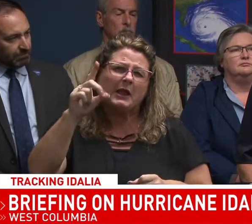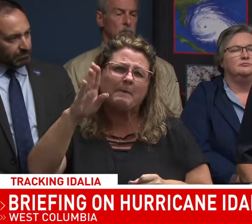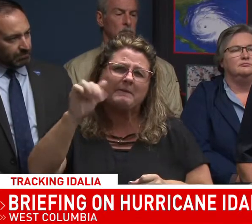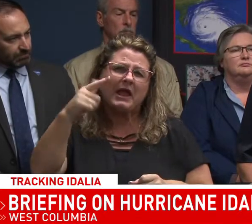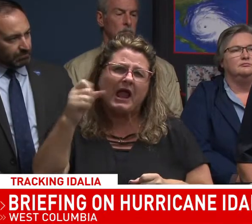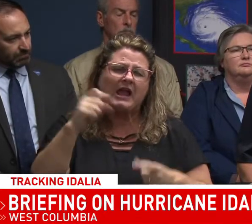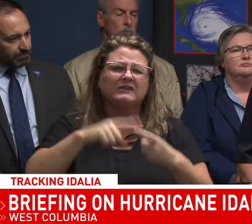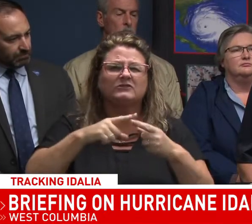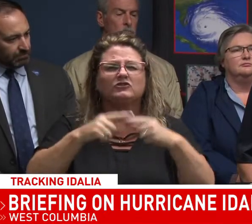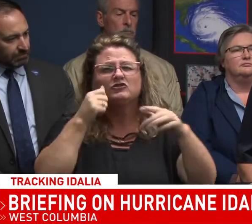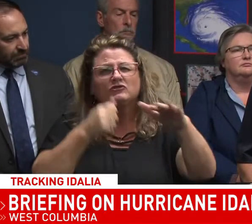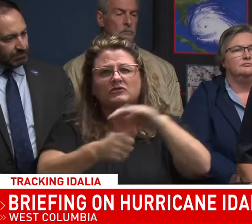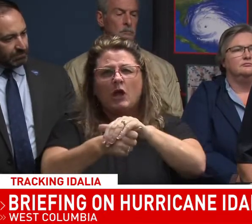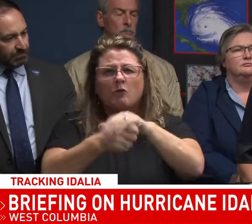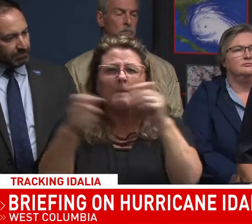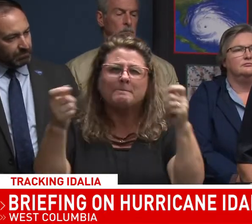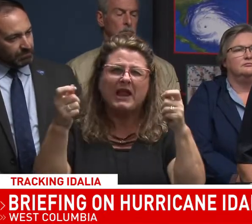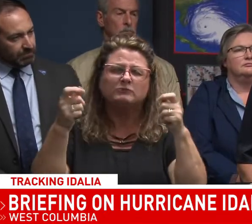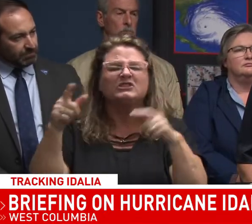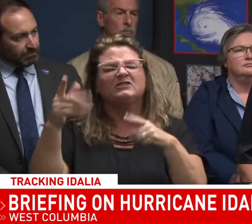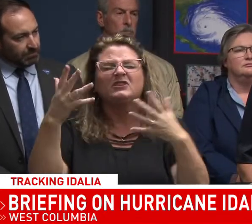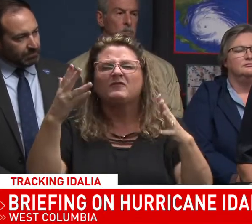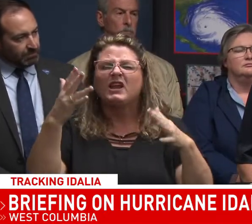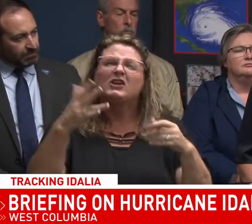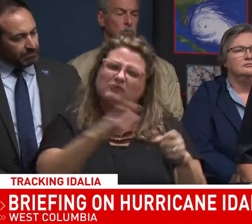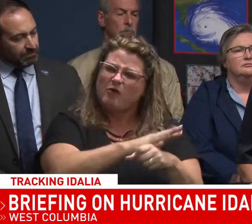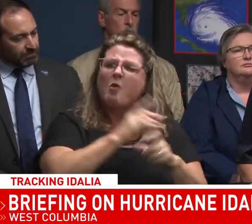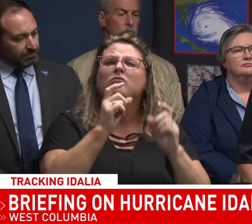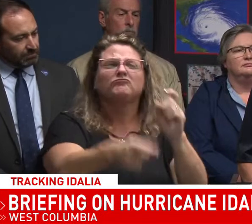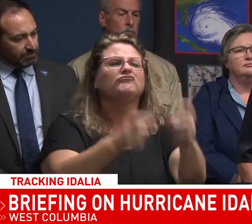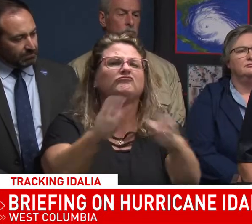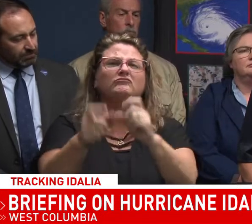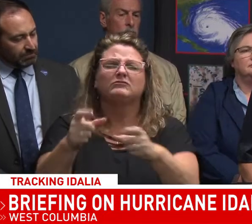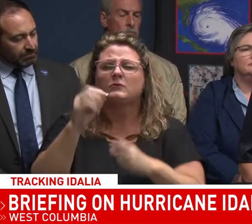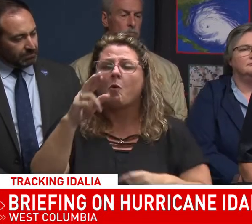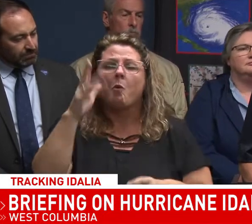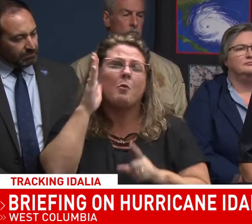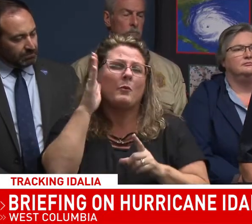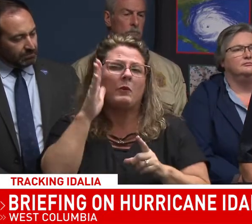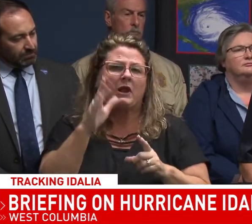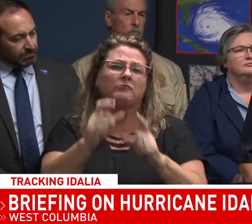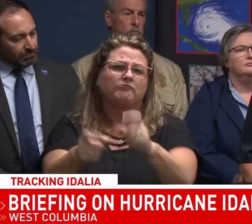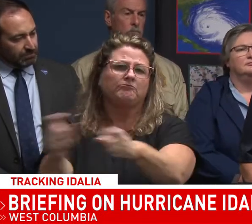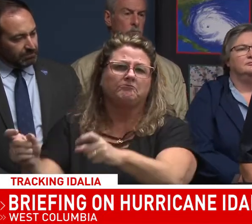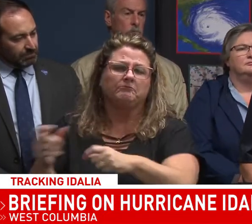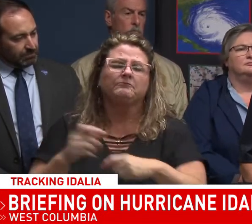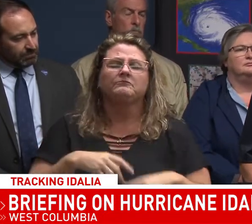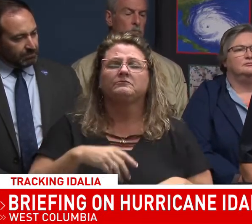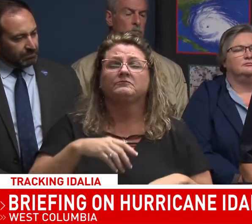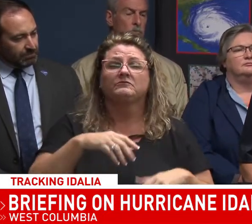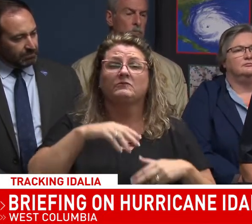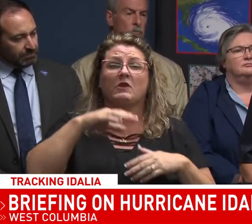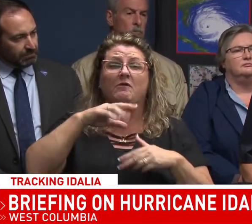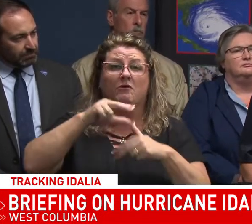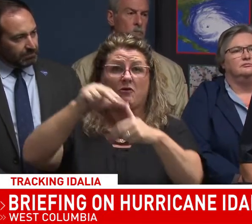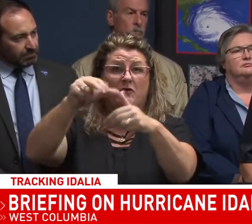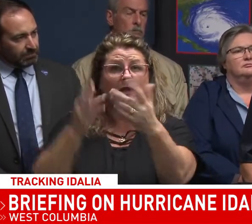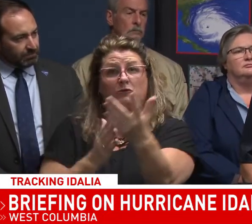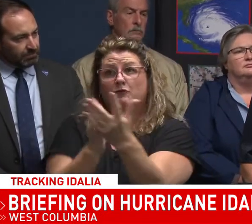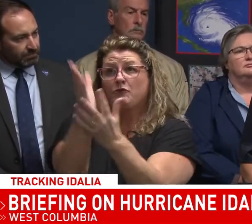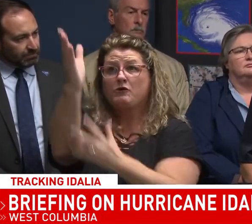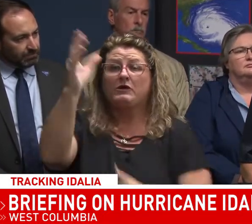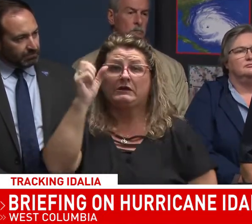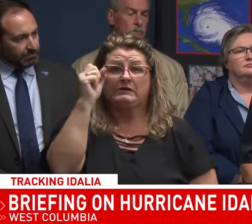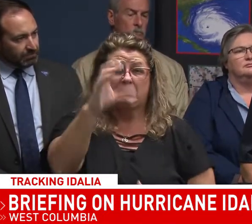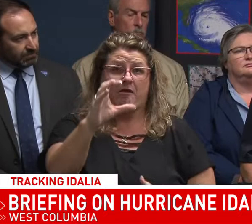management. And those have either been filled or are being filled. As the storm moves through South Carolina, residents should keep in mind